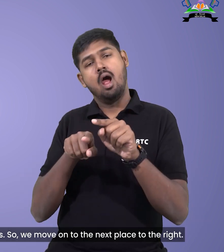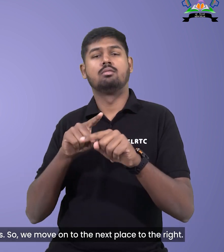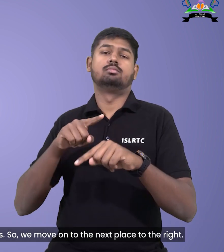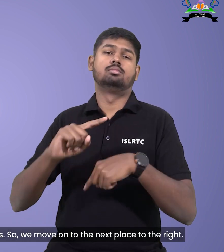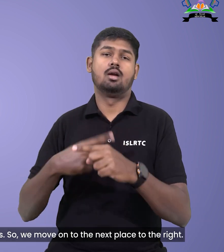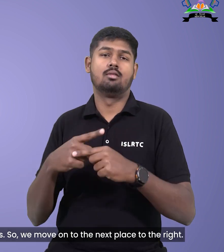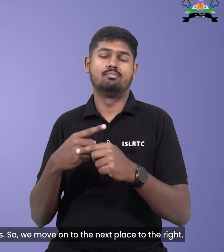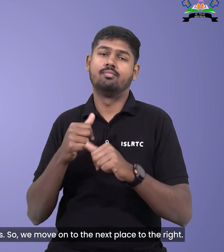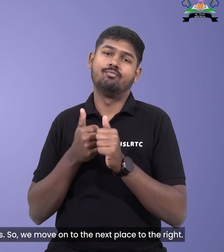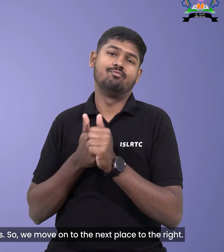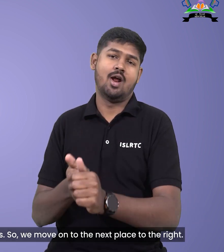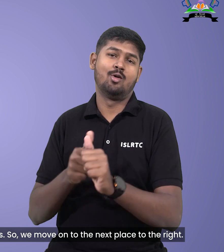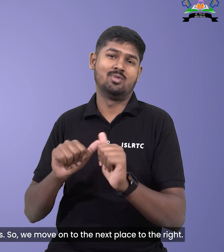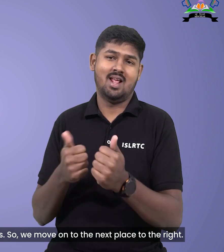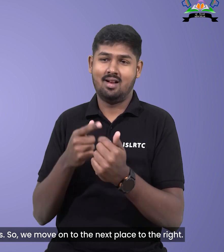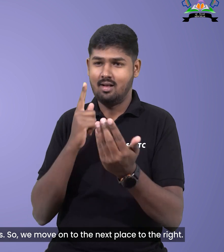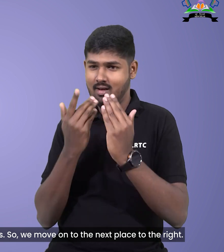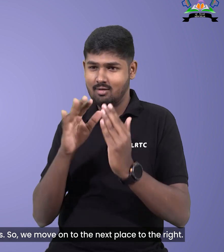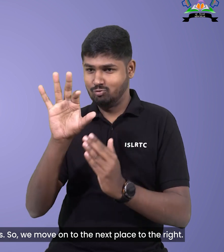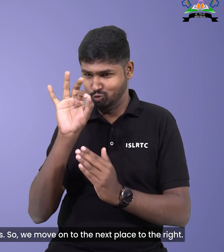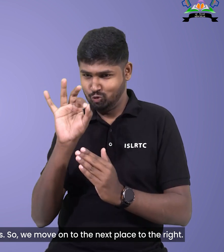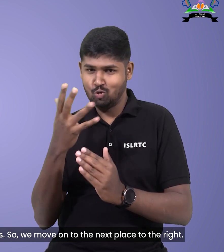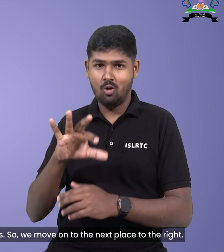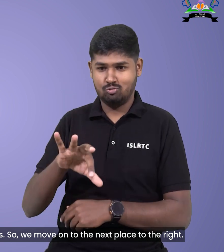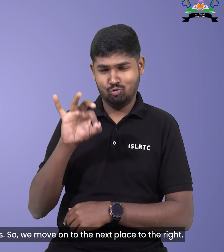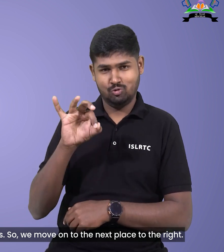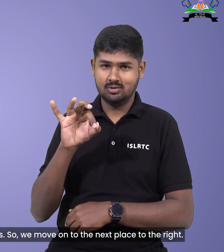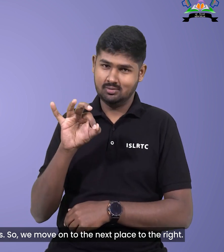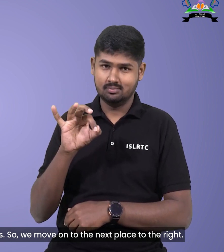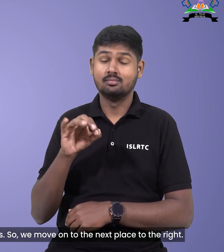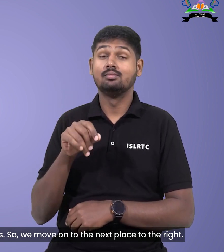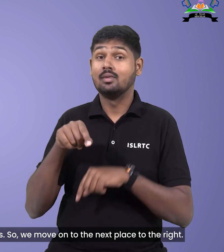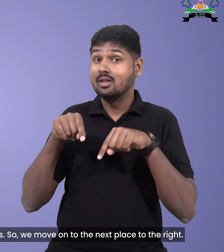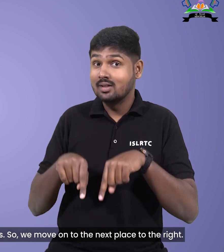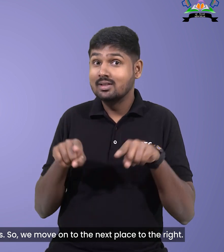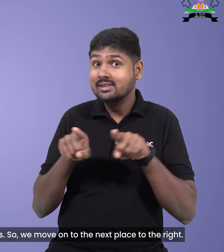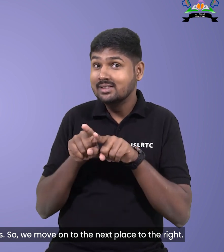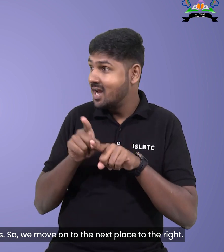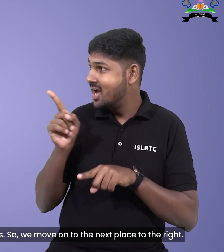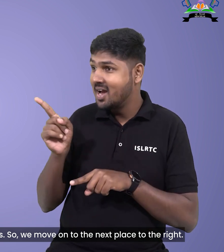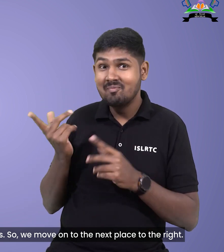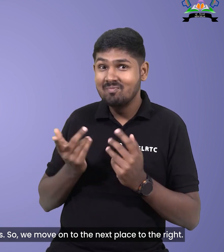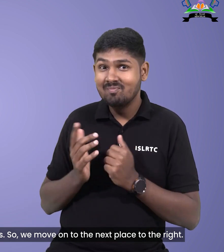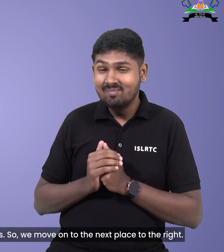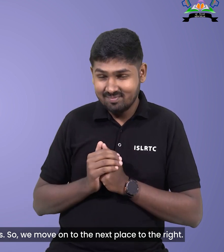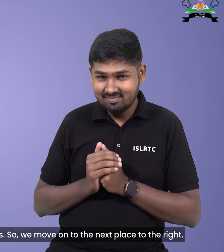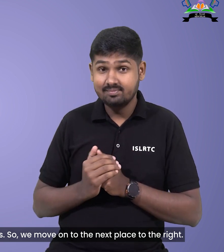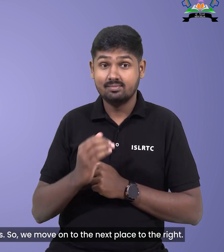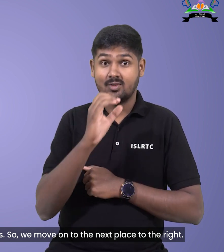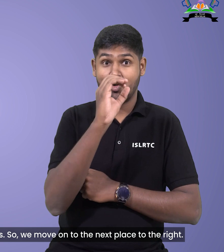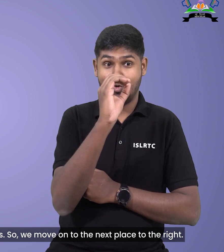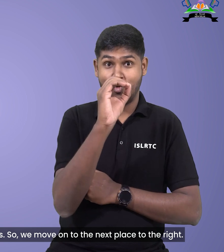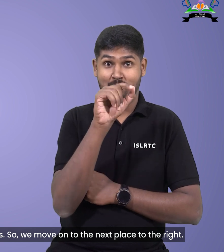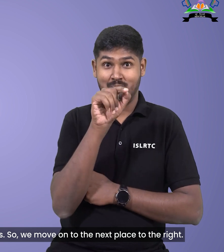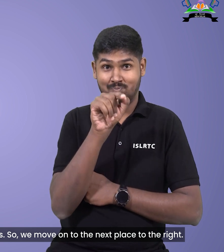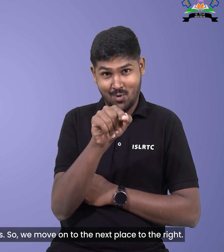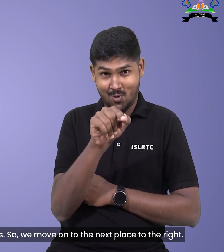case, the ones digits has 0 in both the numbers. So, we move on to the next place to the